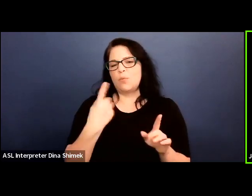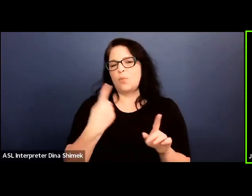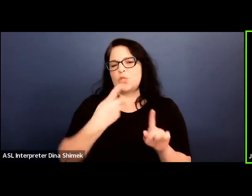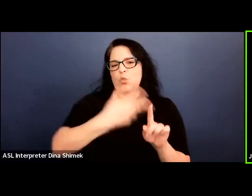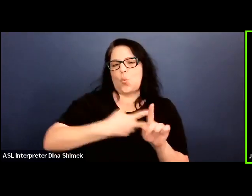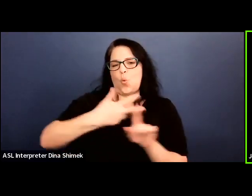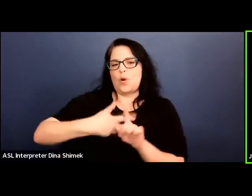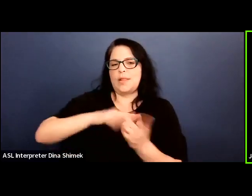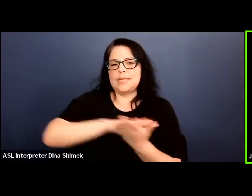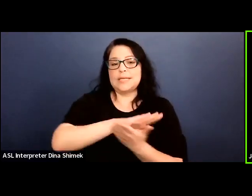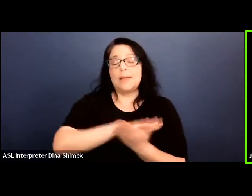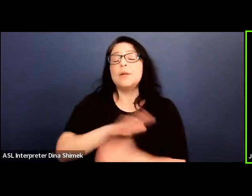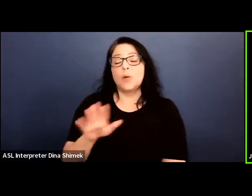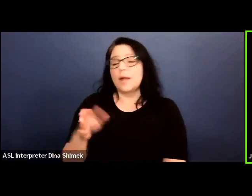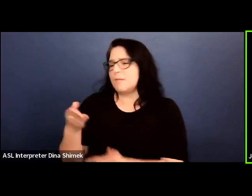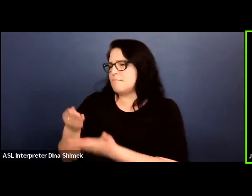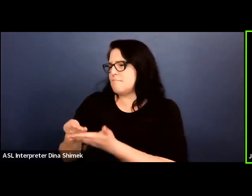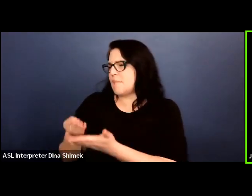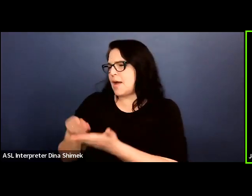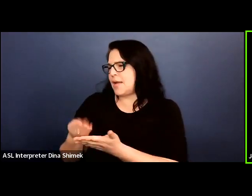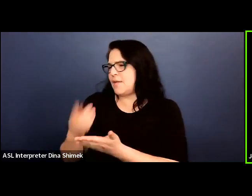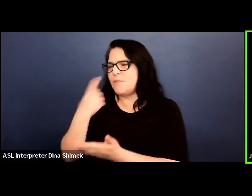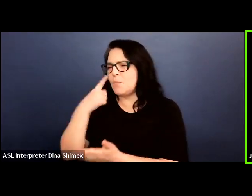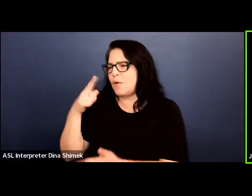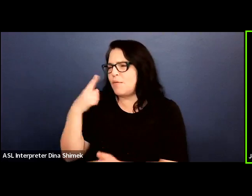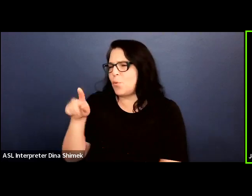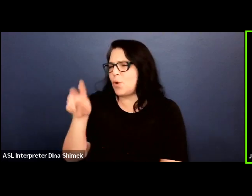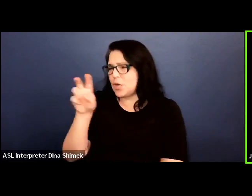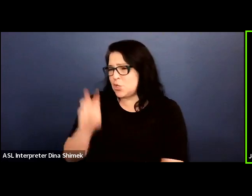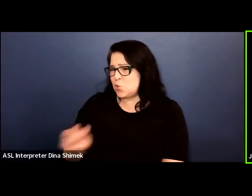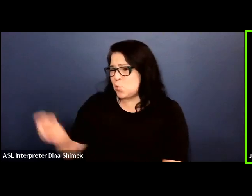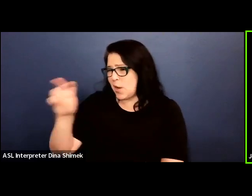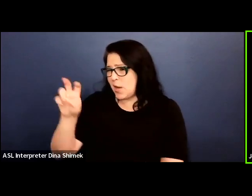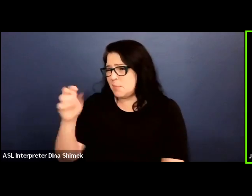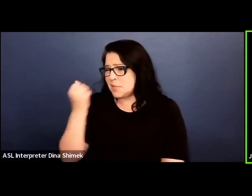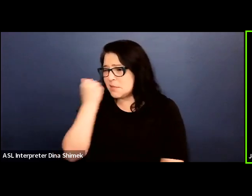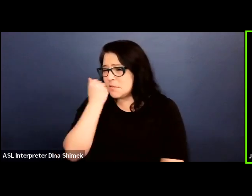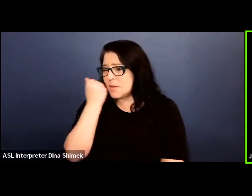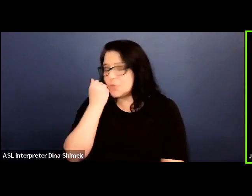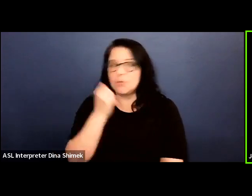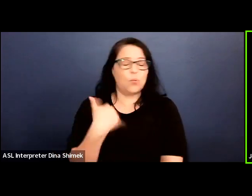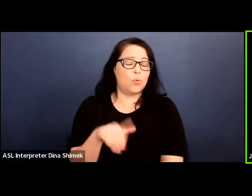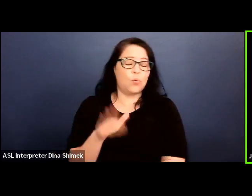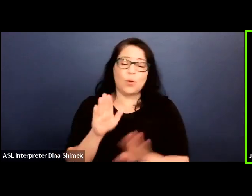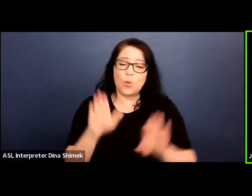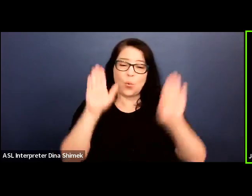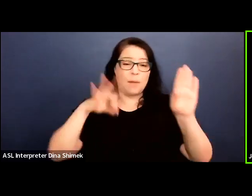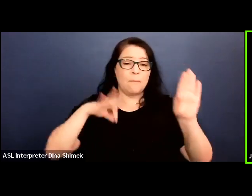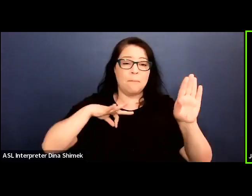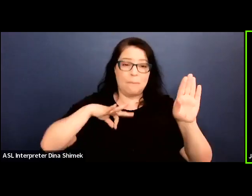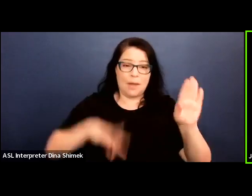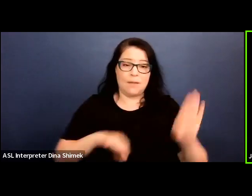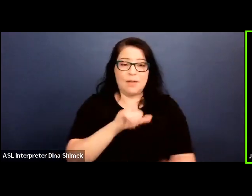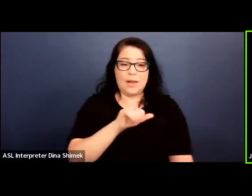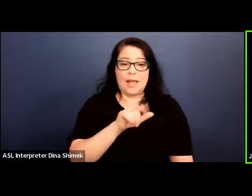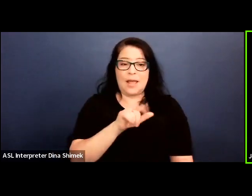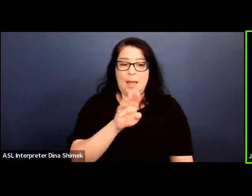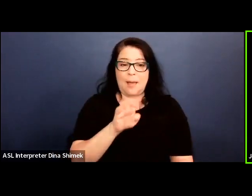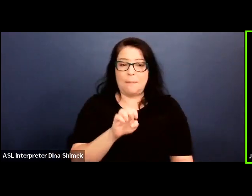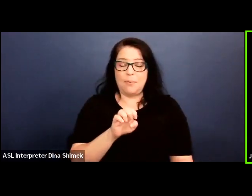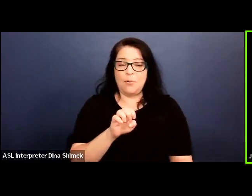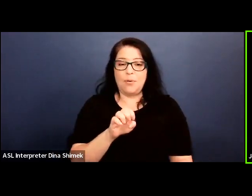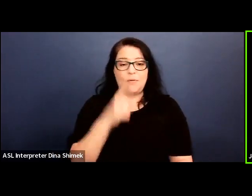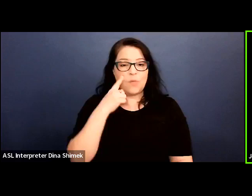spent on? Trips, dental. So that's the great benefit of an ABLE account, and as the qualified